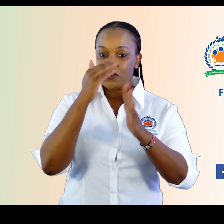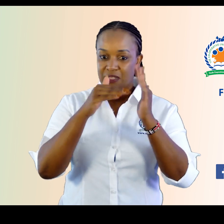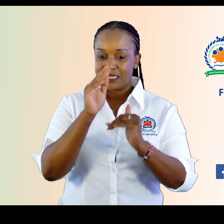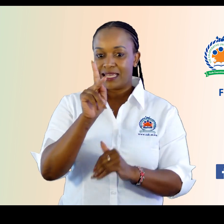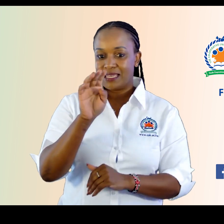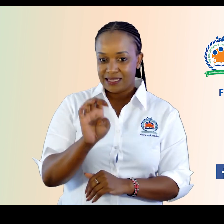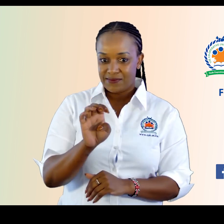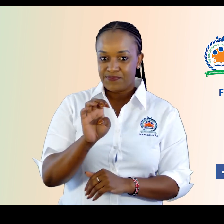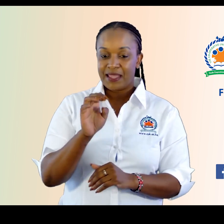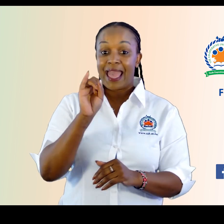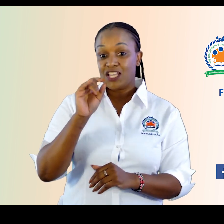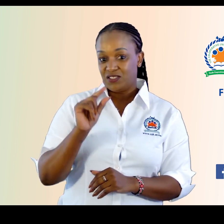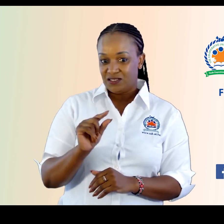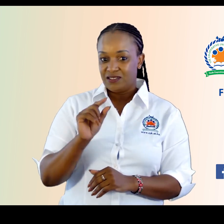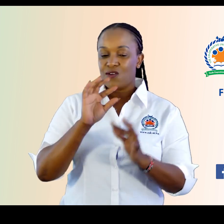COPVarsity.ke, Instagram